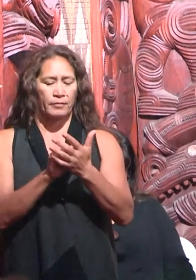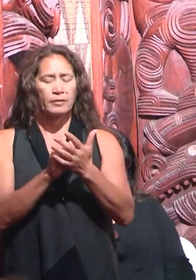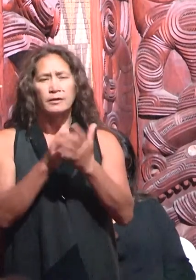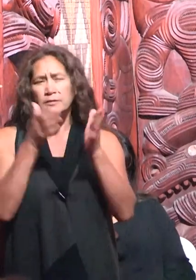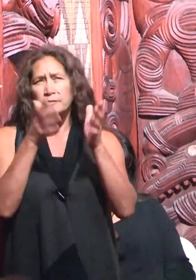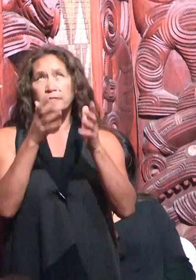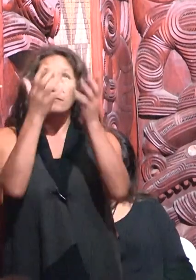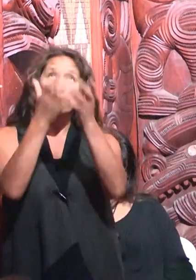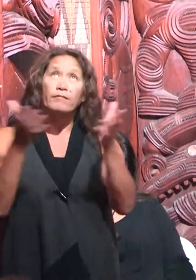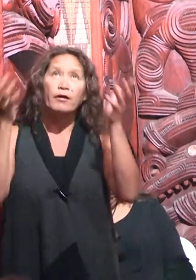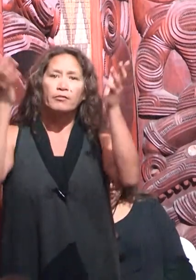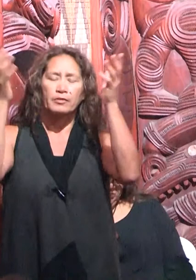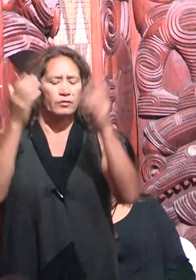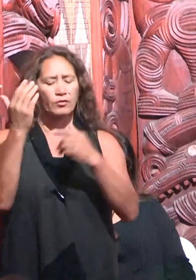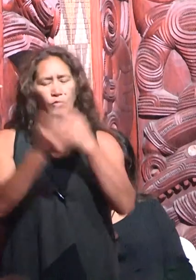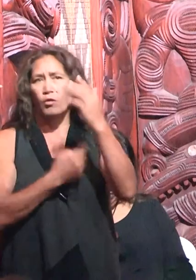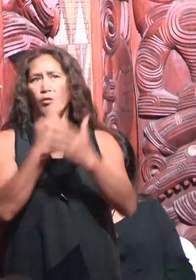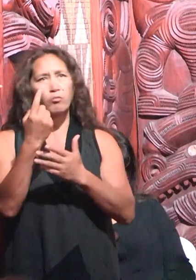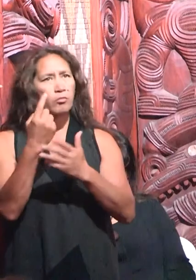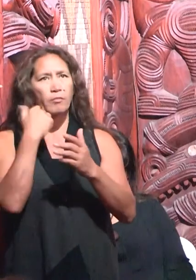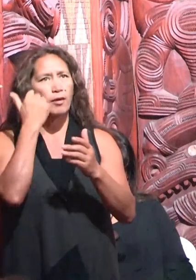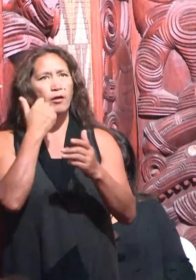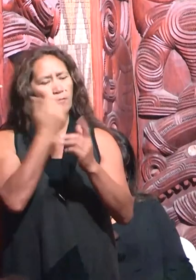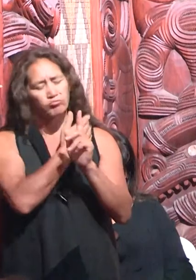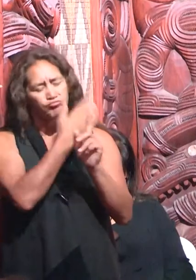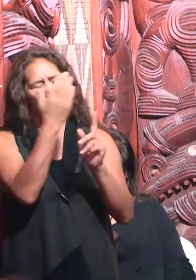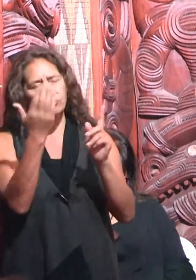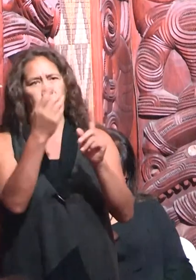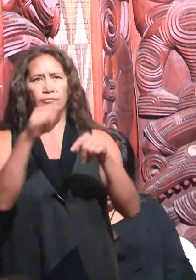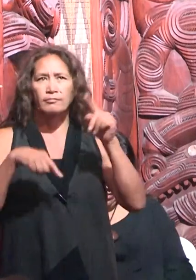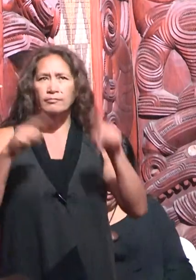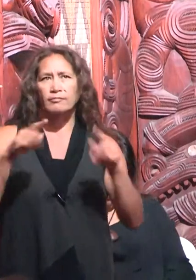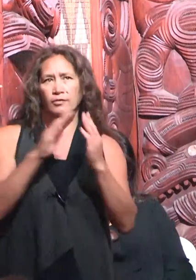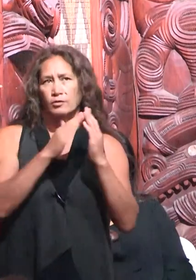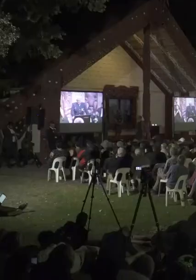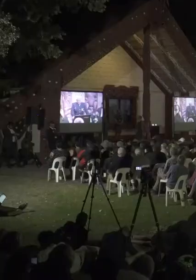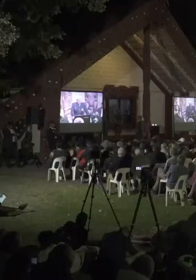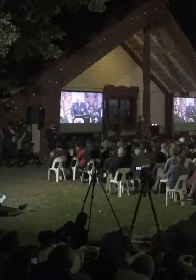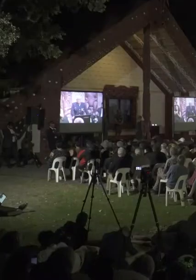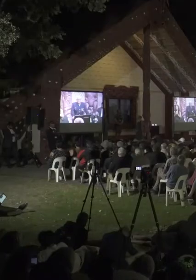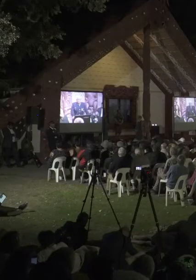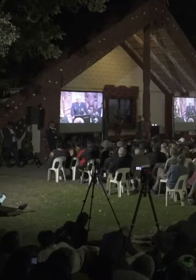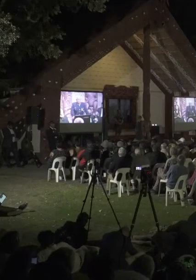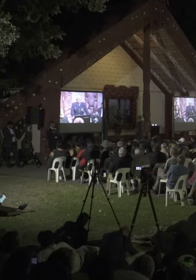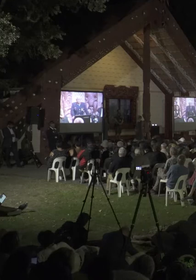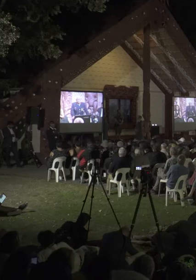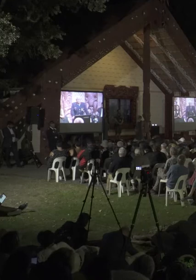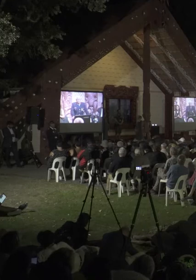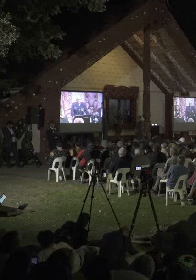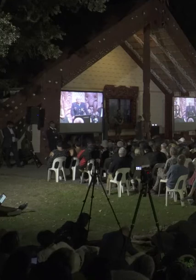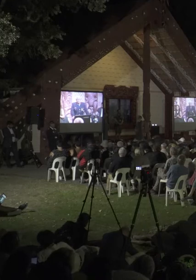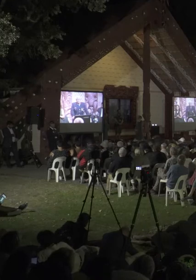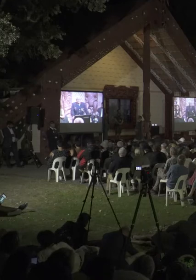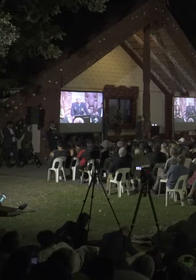Māori, but for all communities across New Zealand. We're also thankful that when